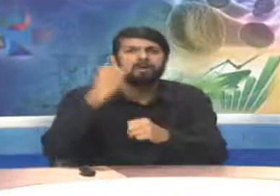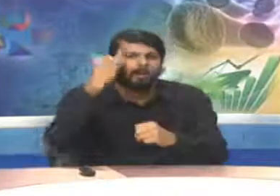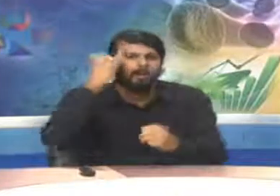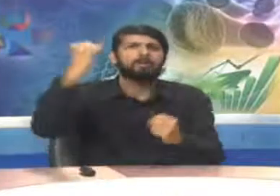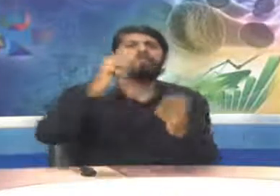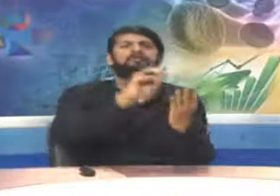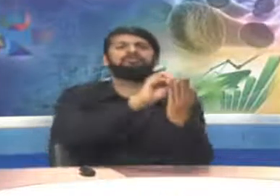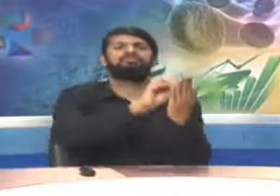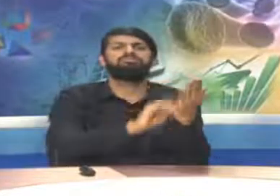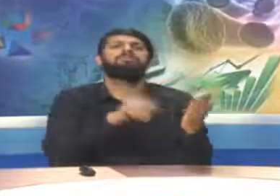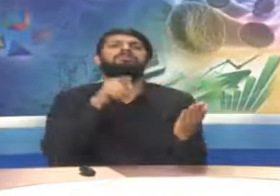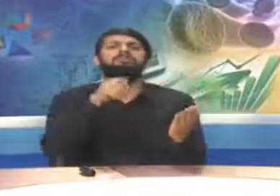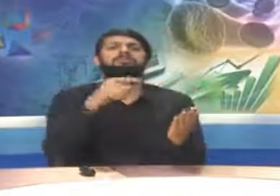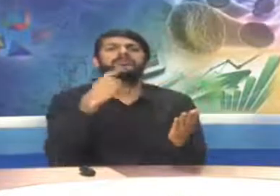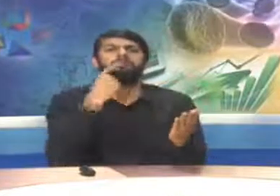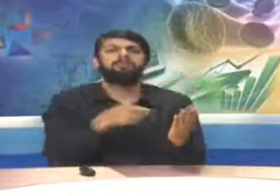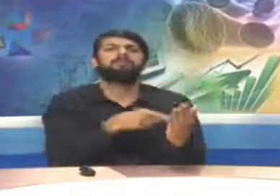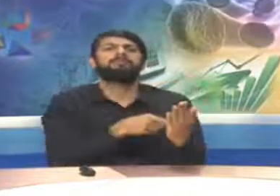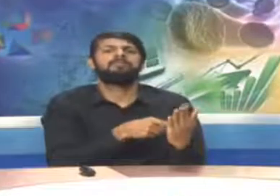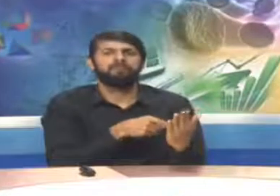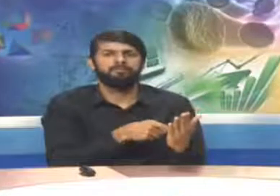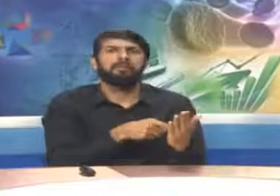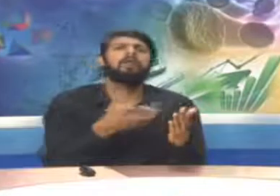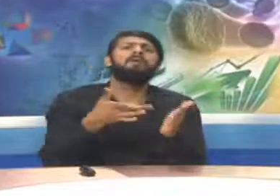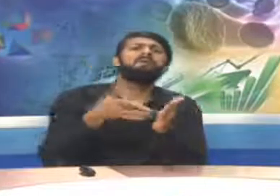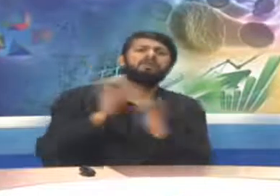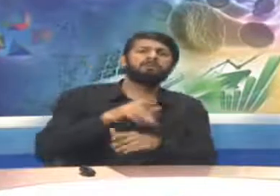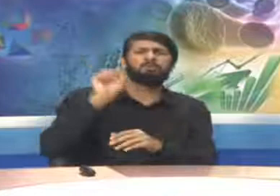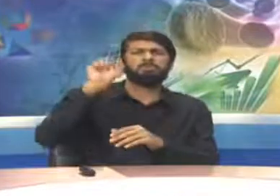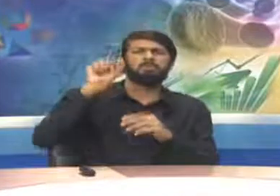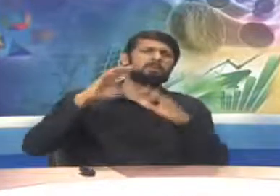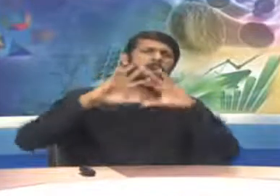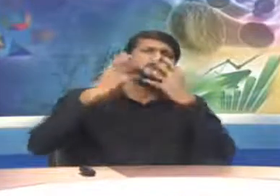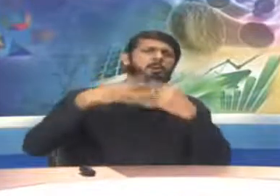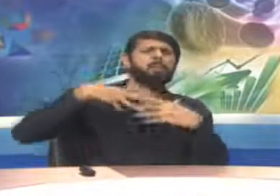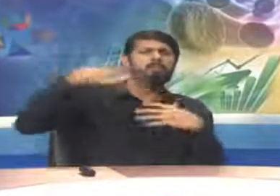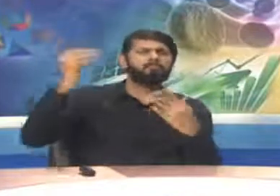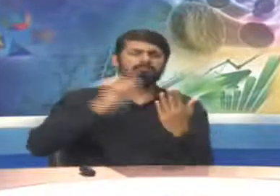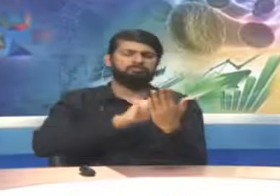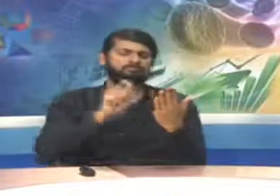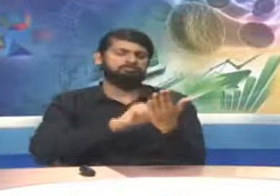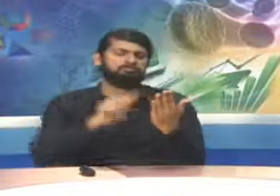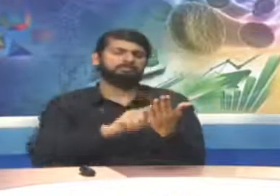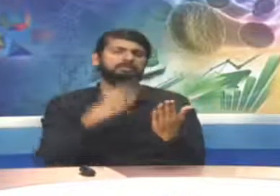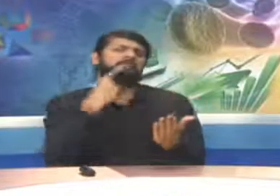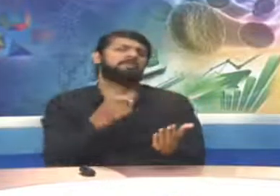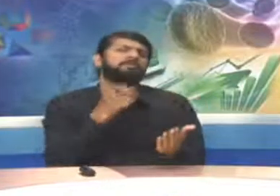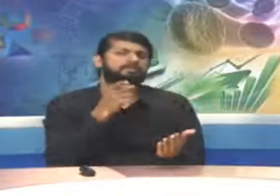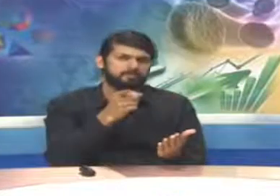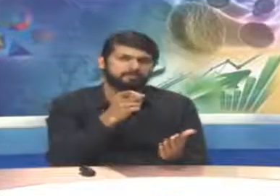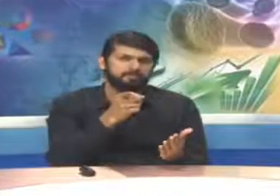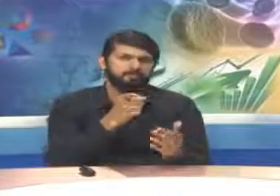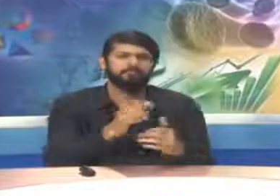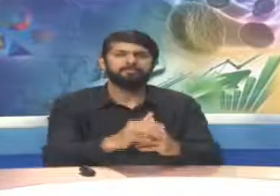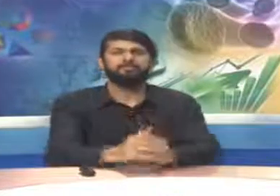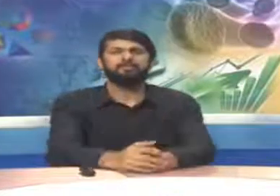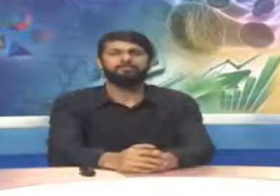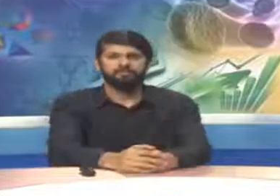process brought out of the cold scientific socialism or